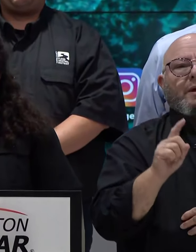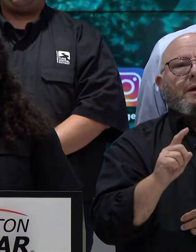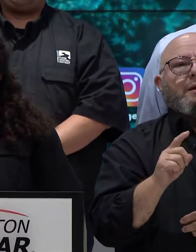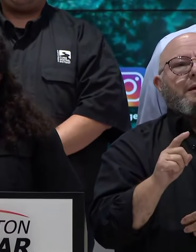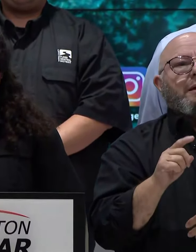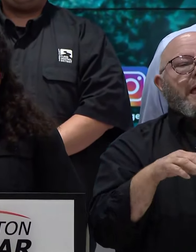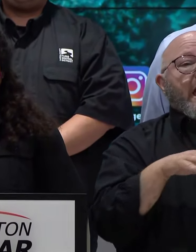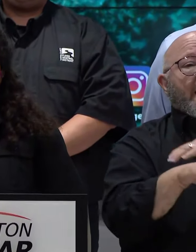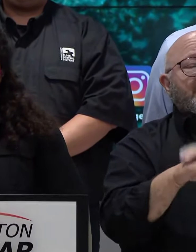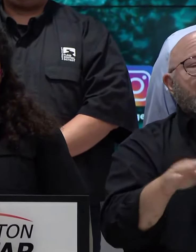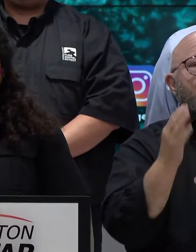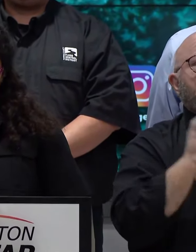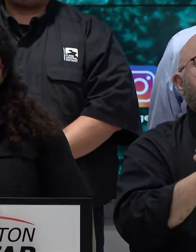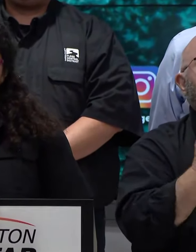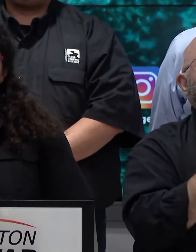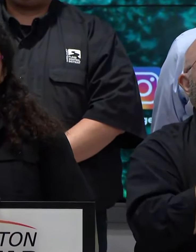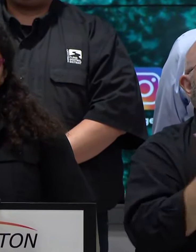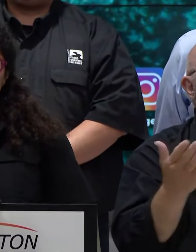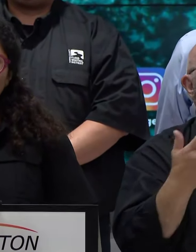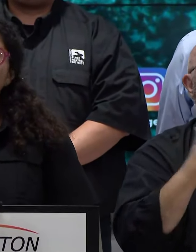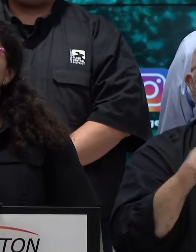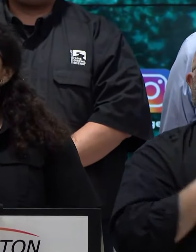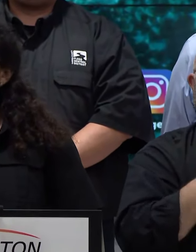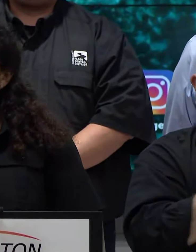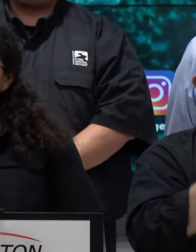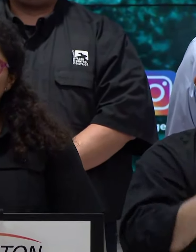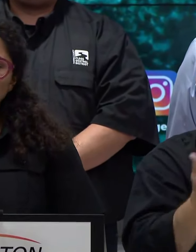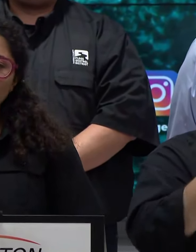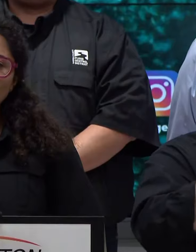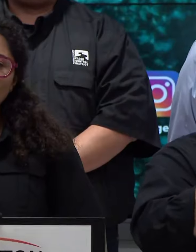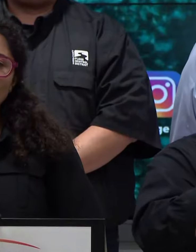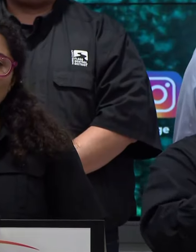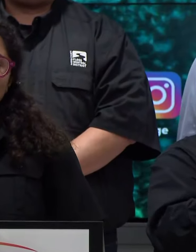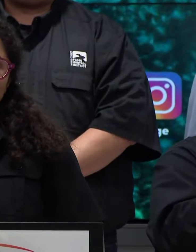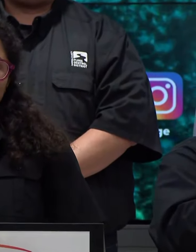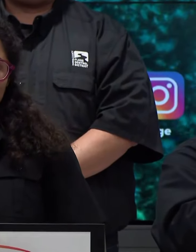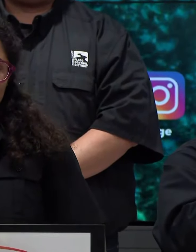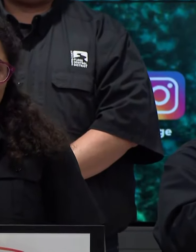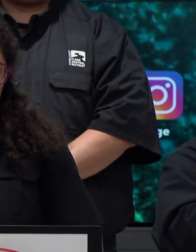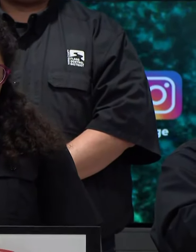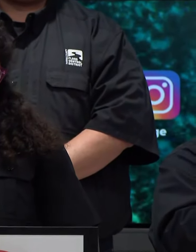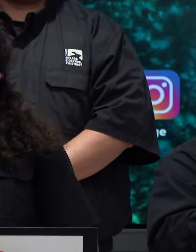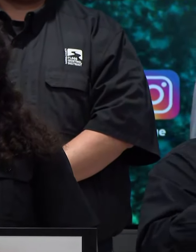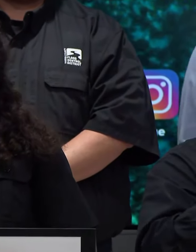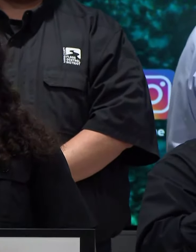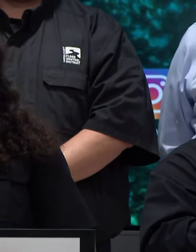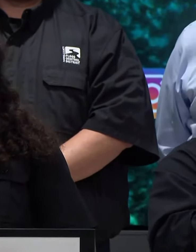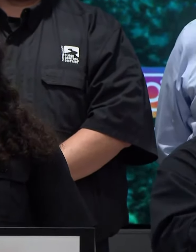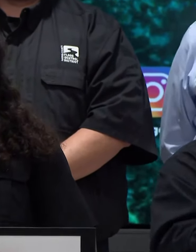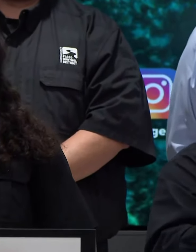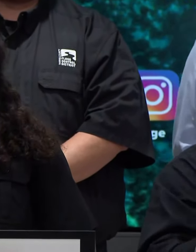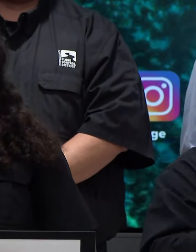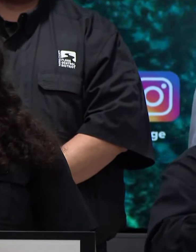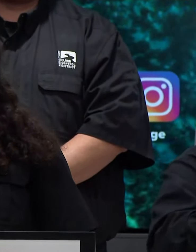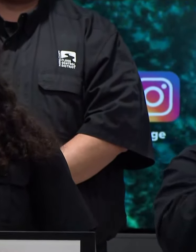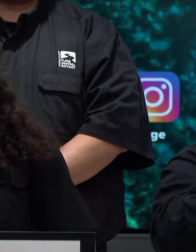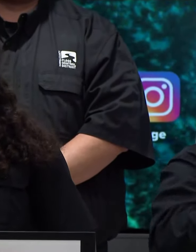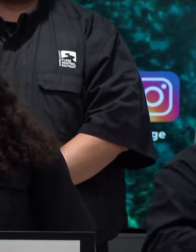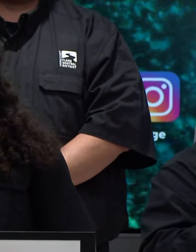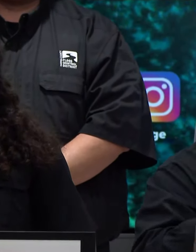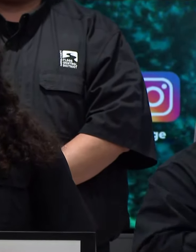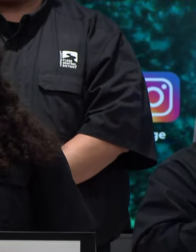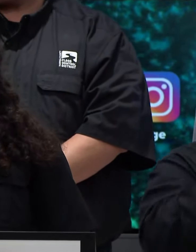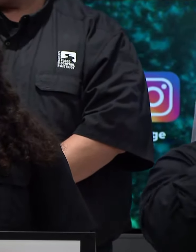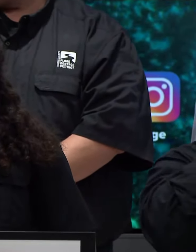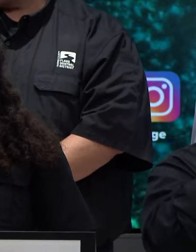those necessities. And so let's use this as a reminder. Once we're past the discomfort of this time without power, once our homes